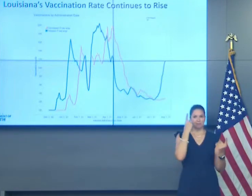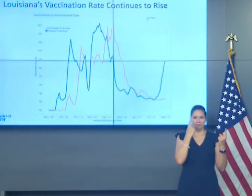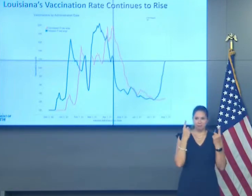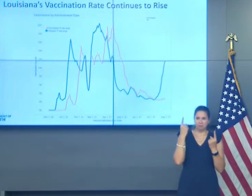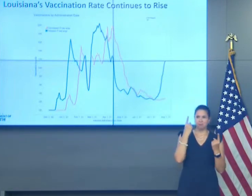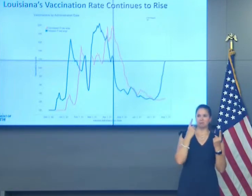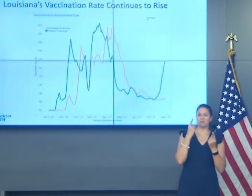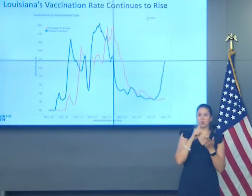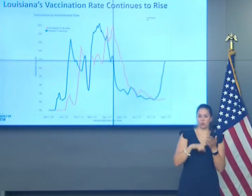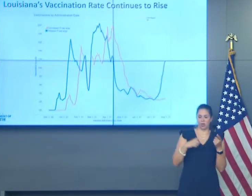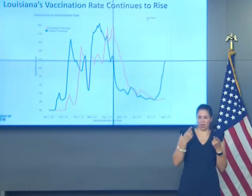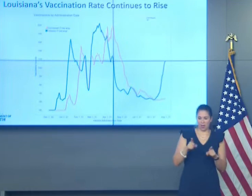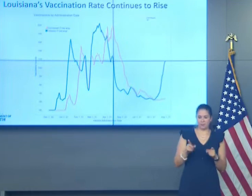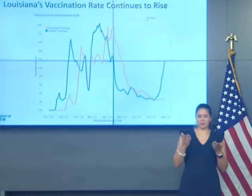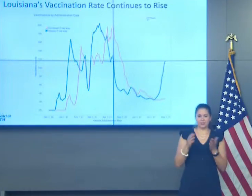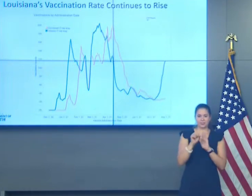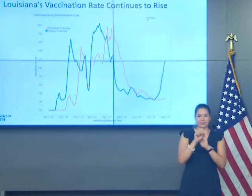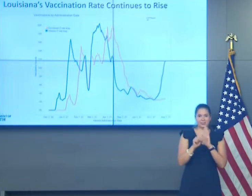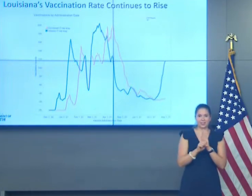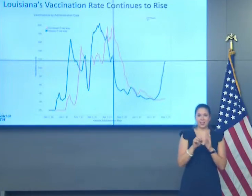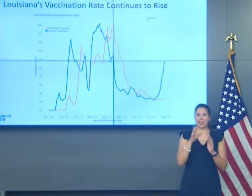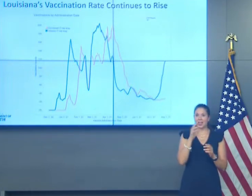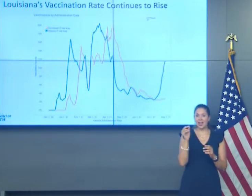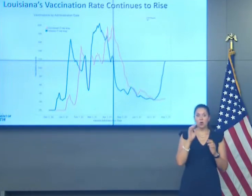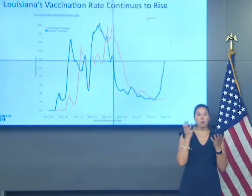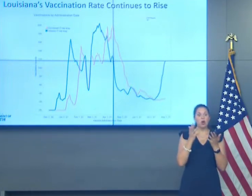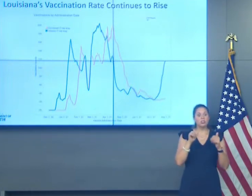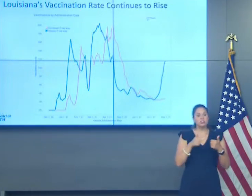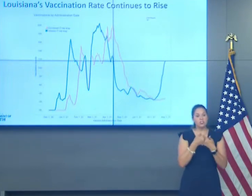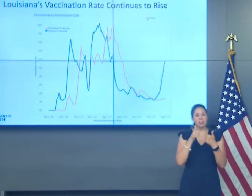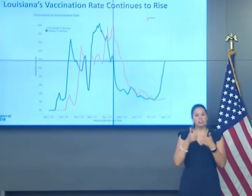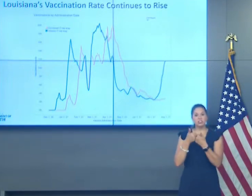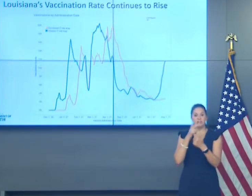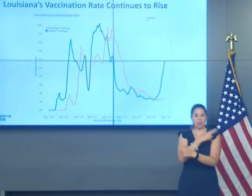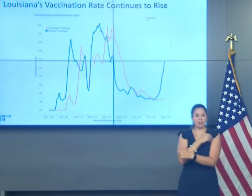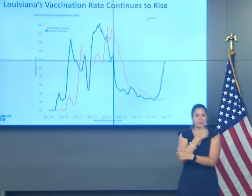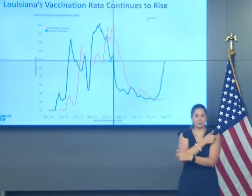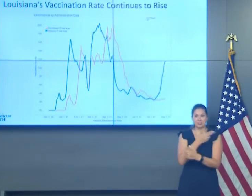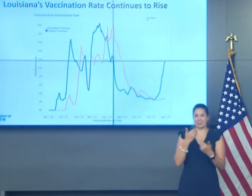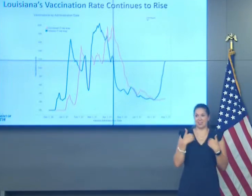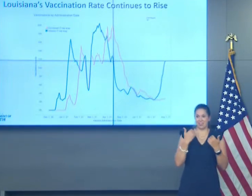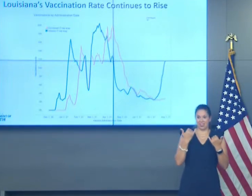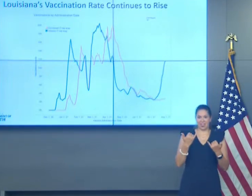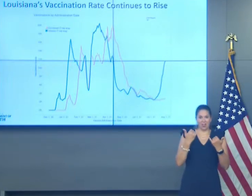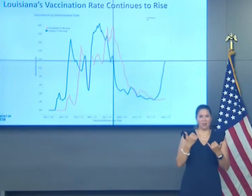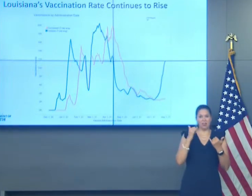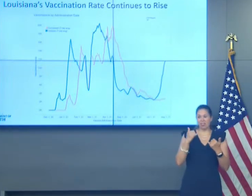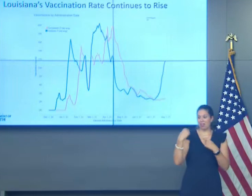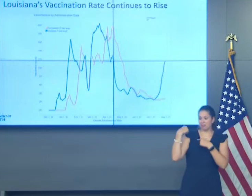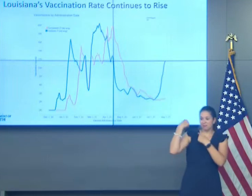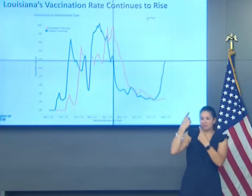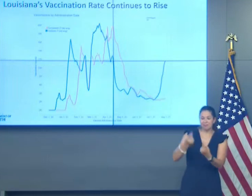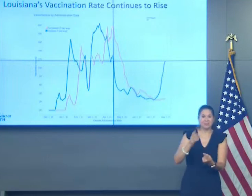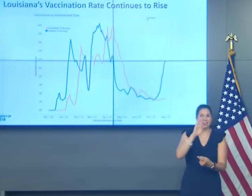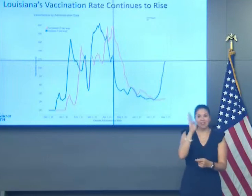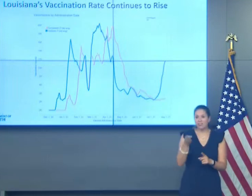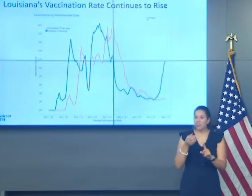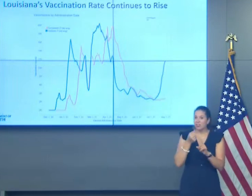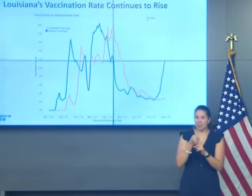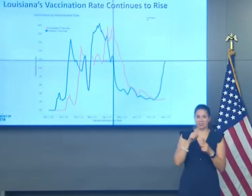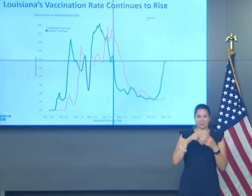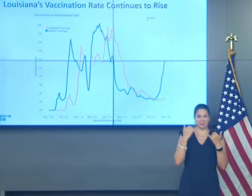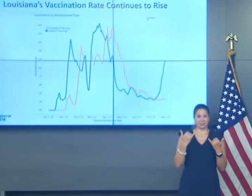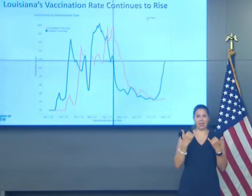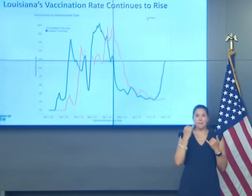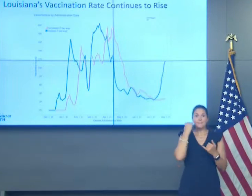take stock of the unprecedented challenges that hospitals face, realize that those challenges might be your challenges if you get sick and need